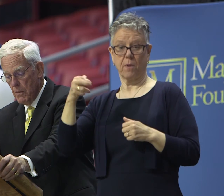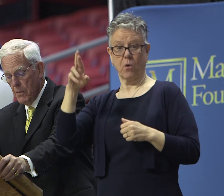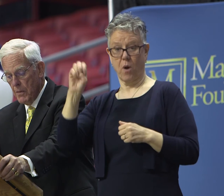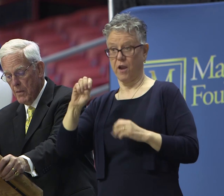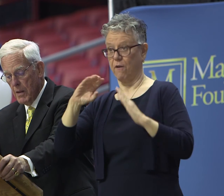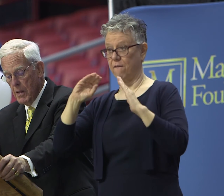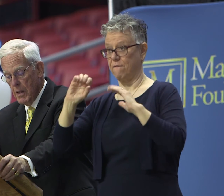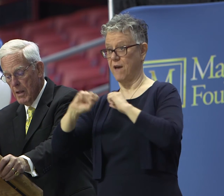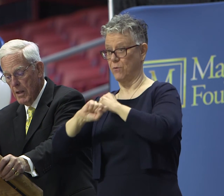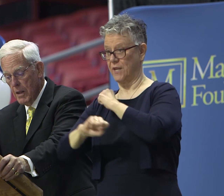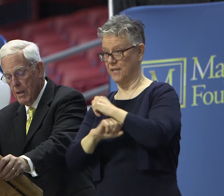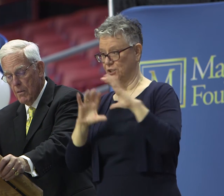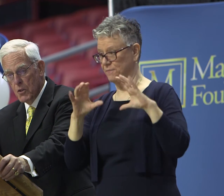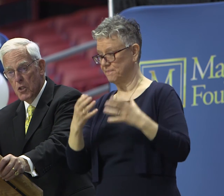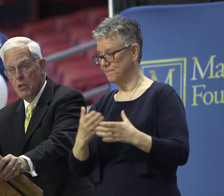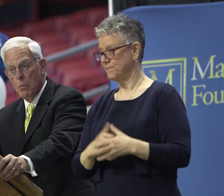Foundation.